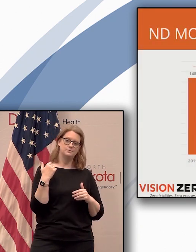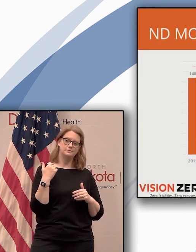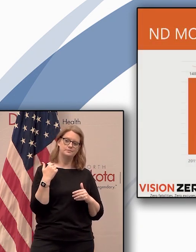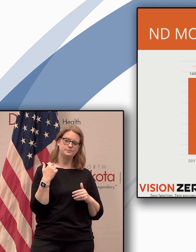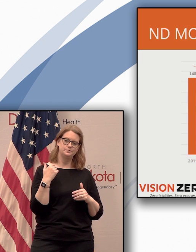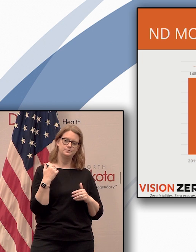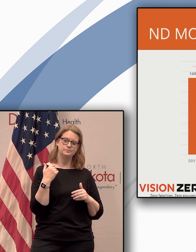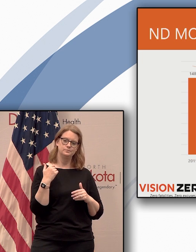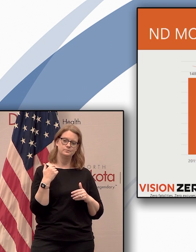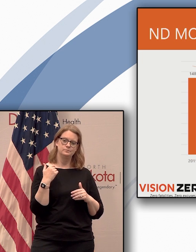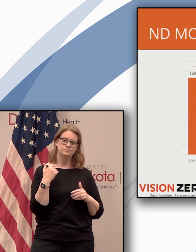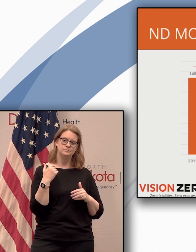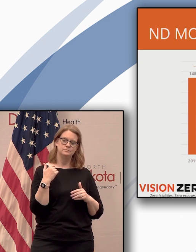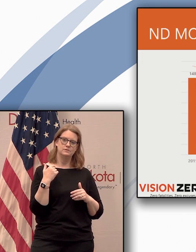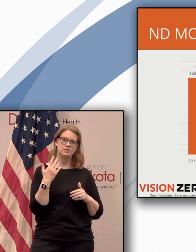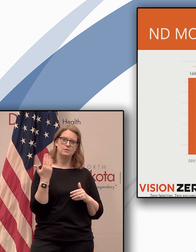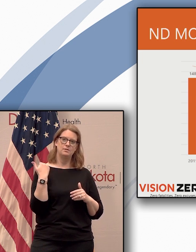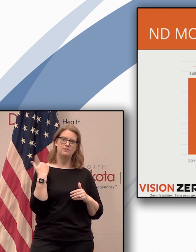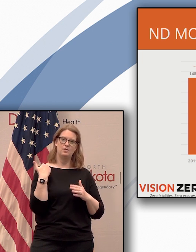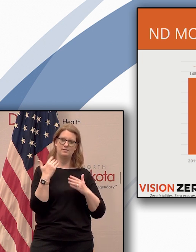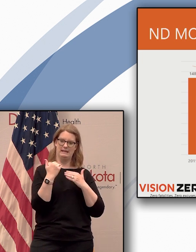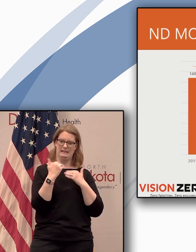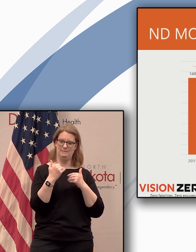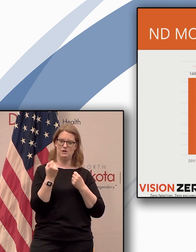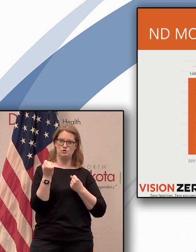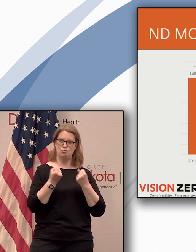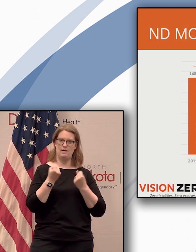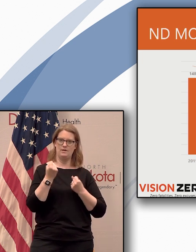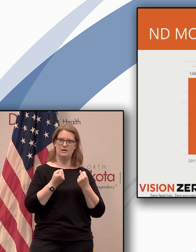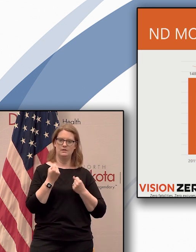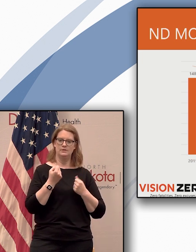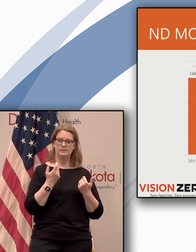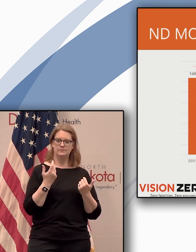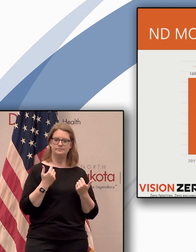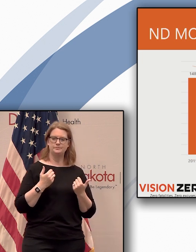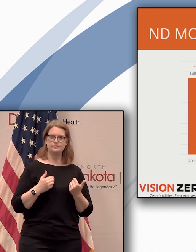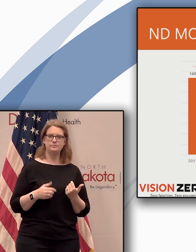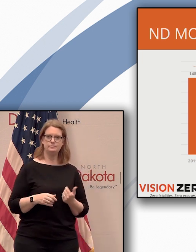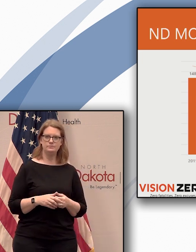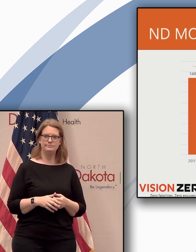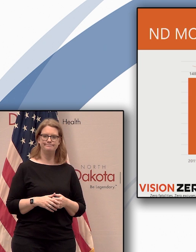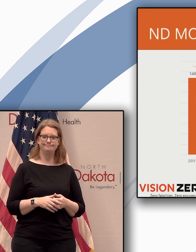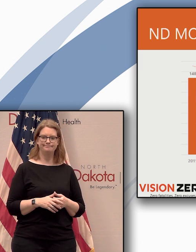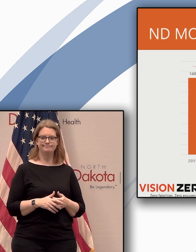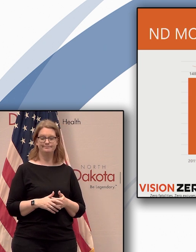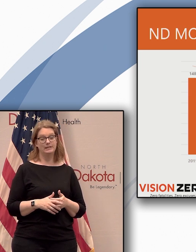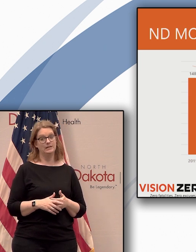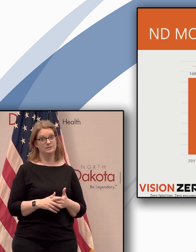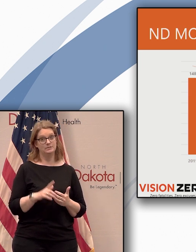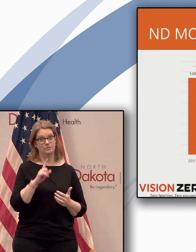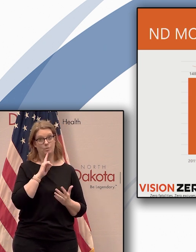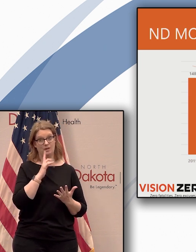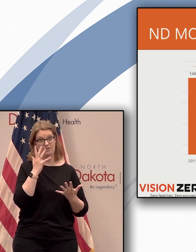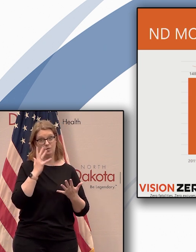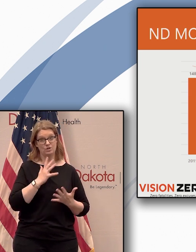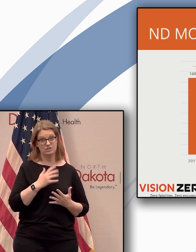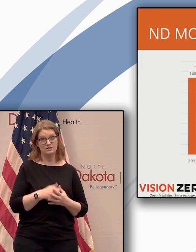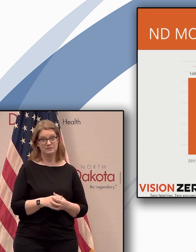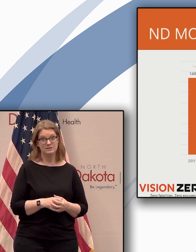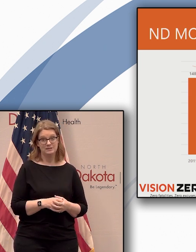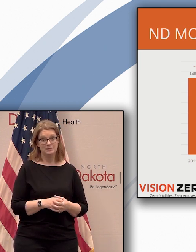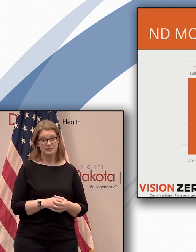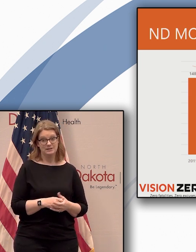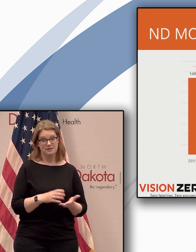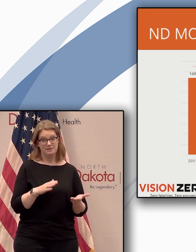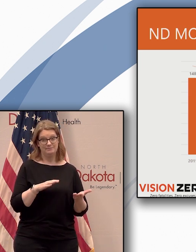of driving earlier in the year. We're actually have off to a unfortunate. It's unfortunate even when you've got the deaths